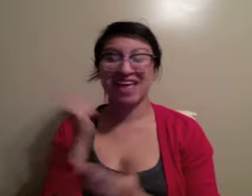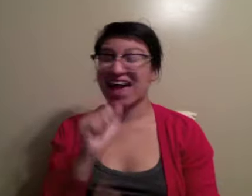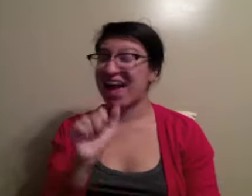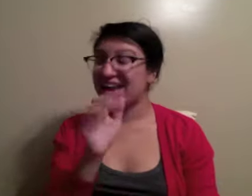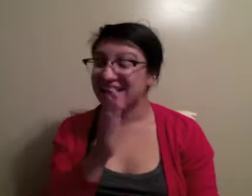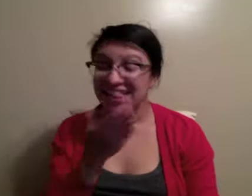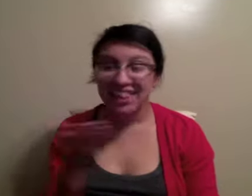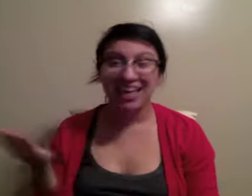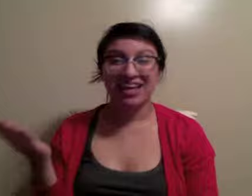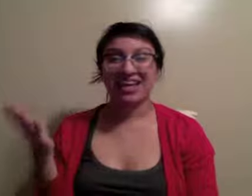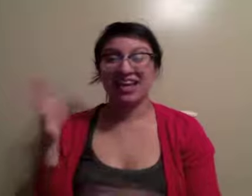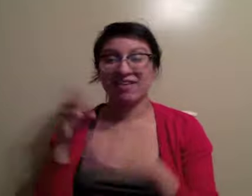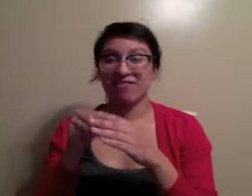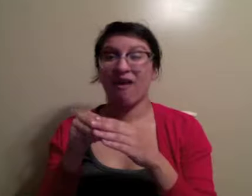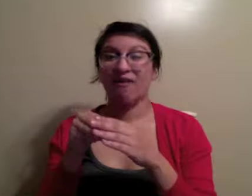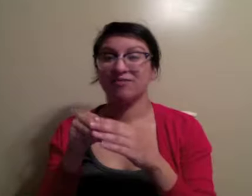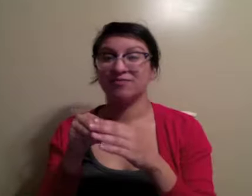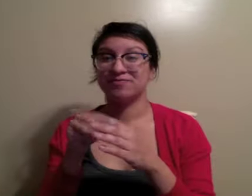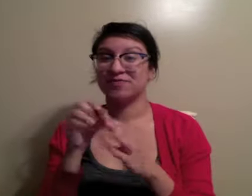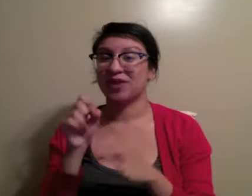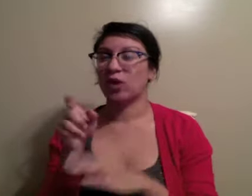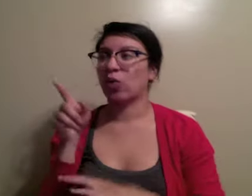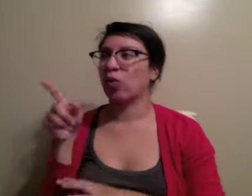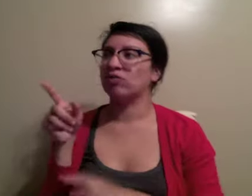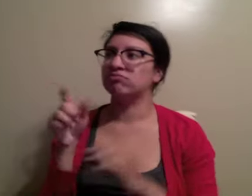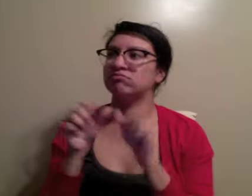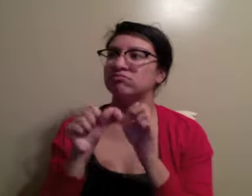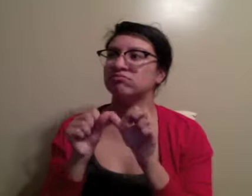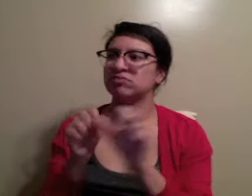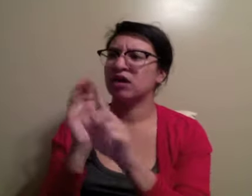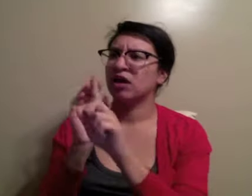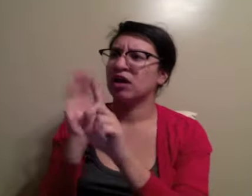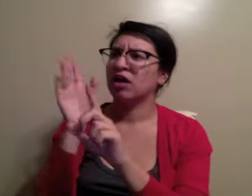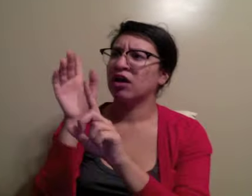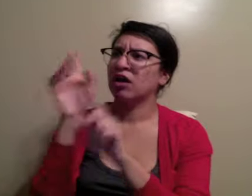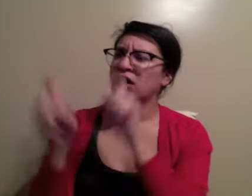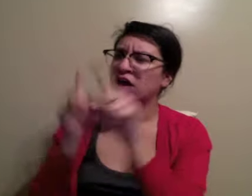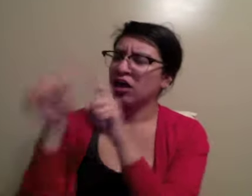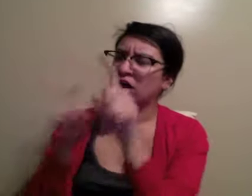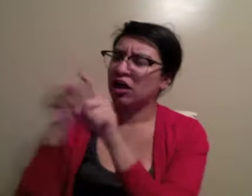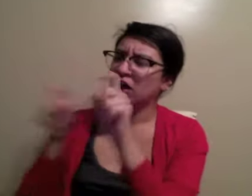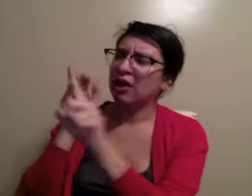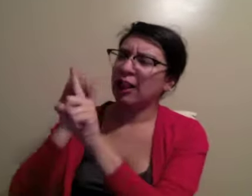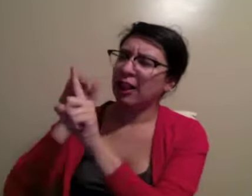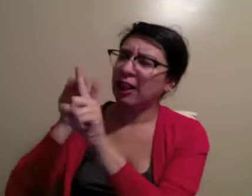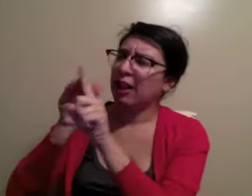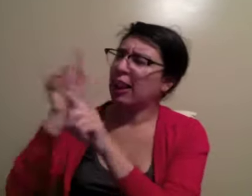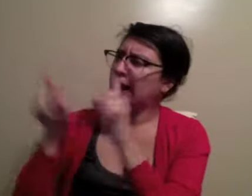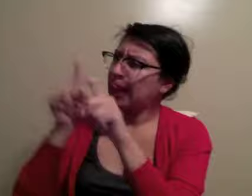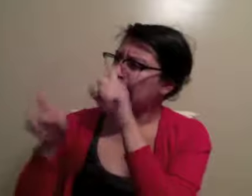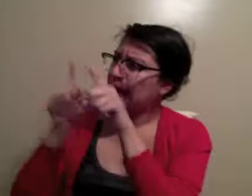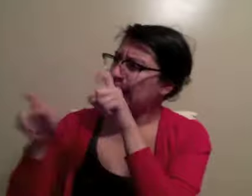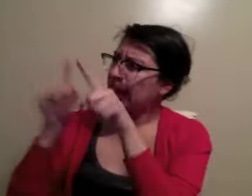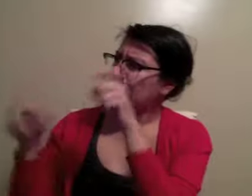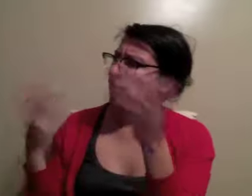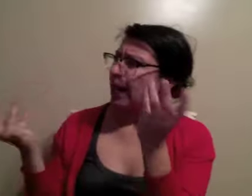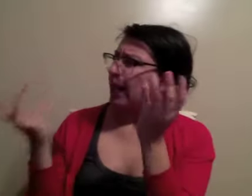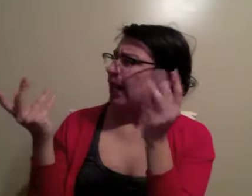was easy for Northern liberals to support the 65 Voting Rights Act and the 1964 Civil Rights Act, but they